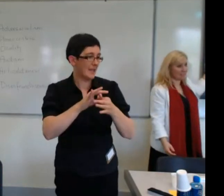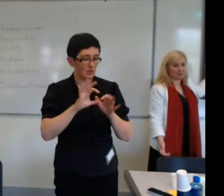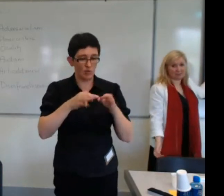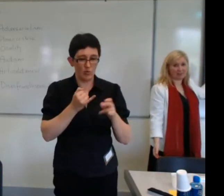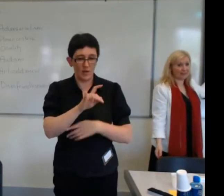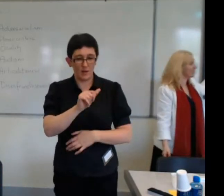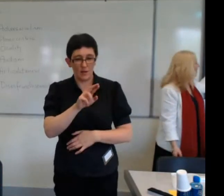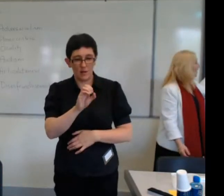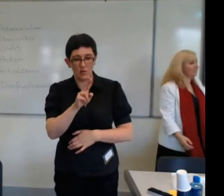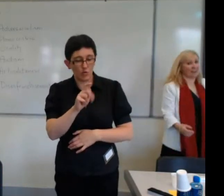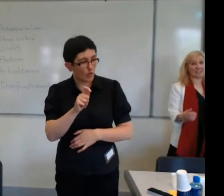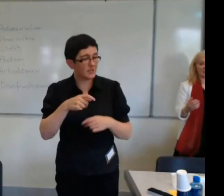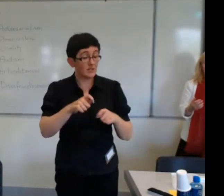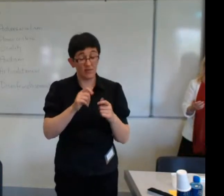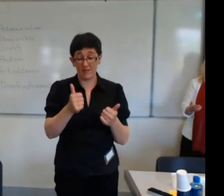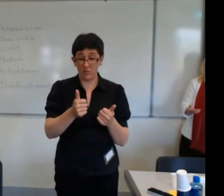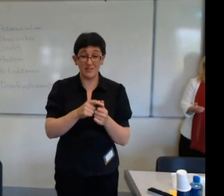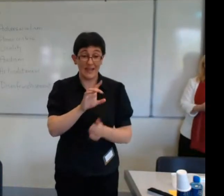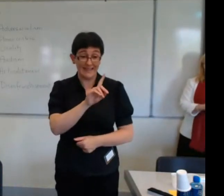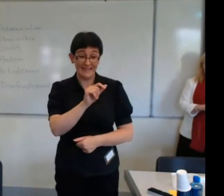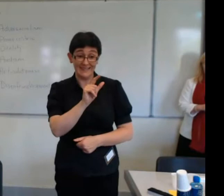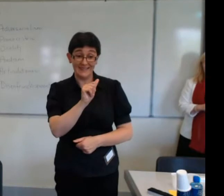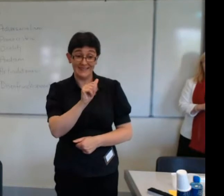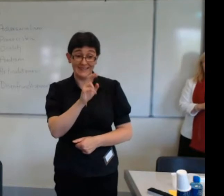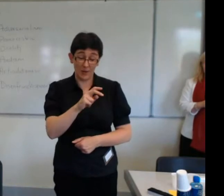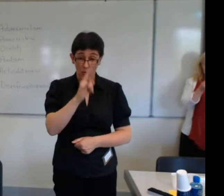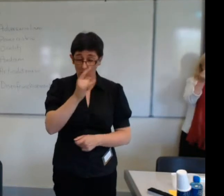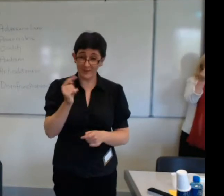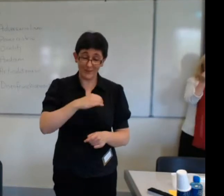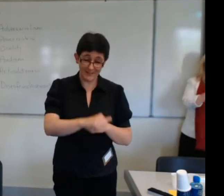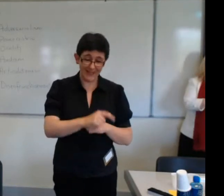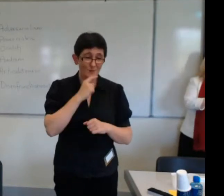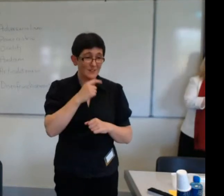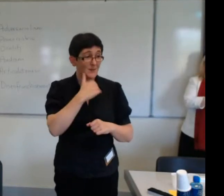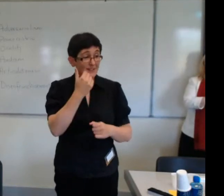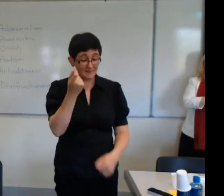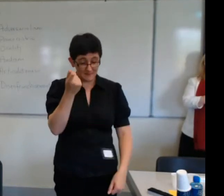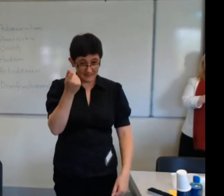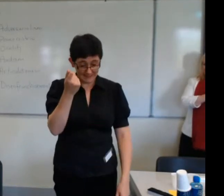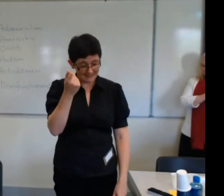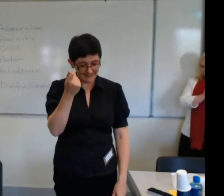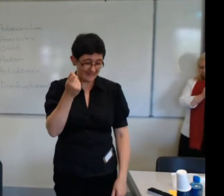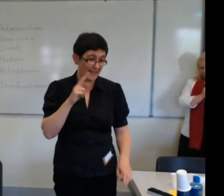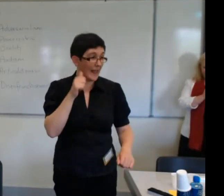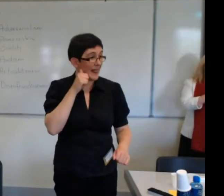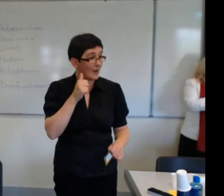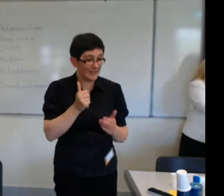they've been fabulous. And in fact, Darren hoped to come today, but because of Kriching, he wasn't allowed to come down on the train.